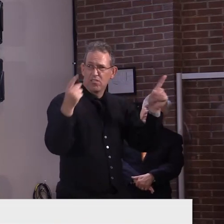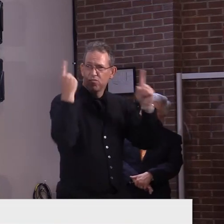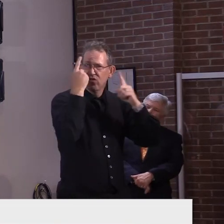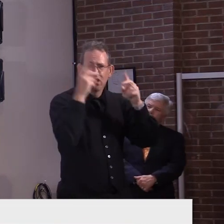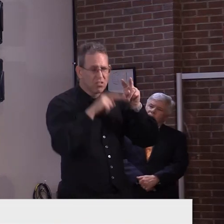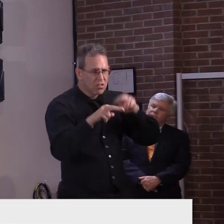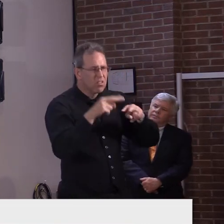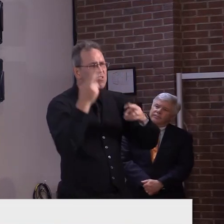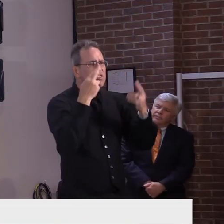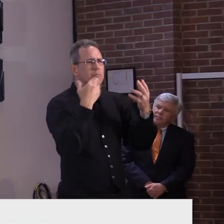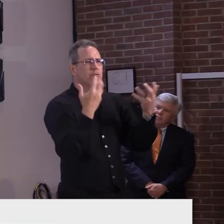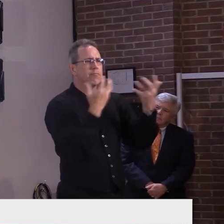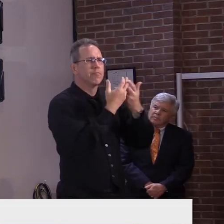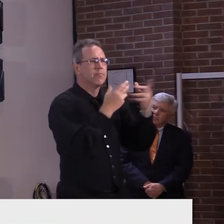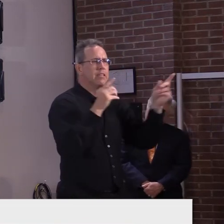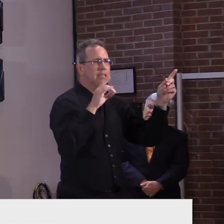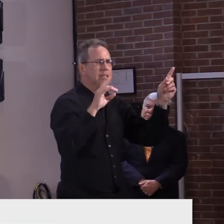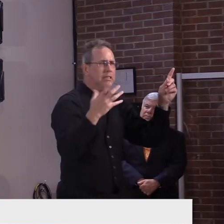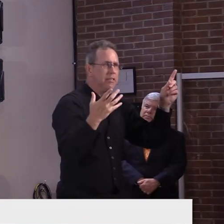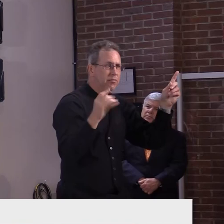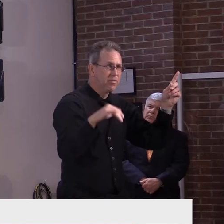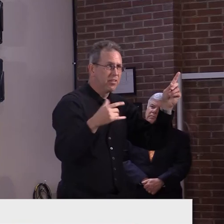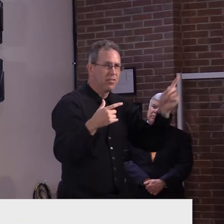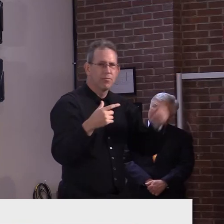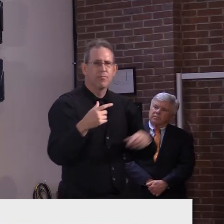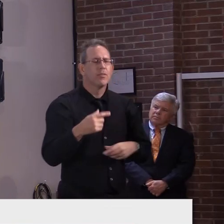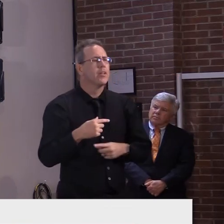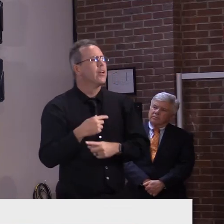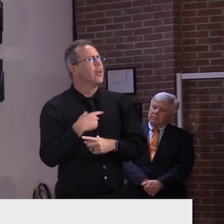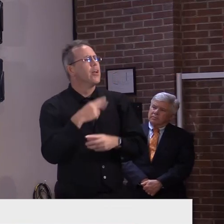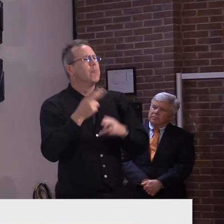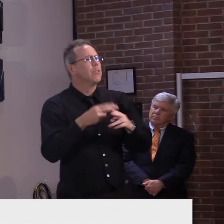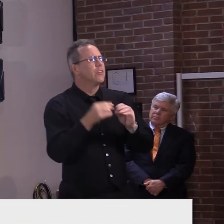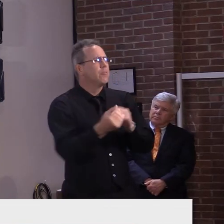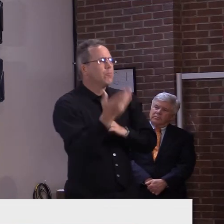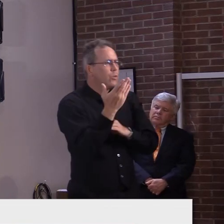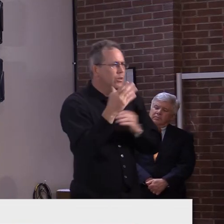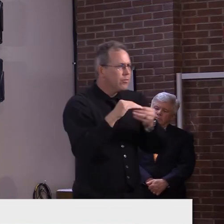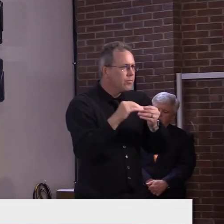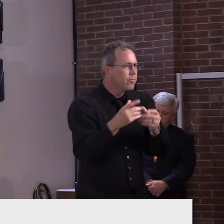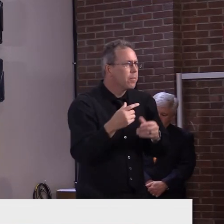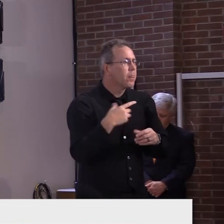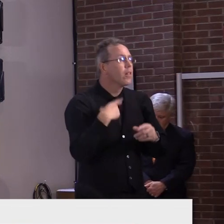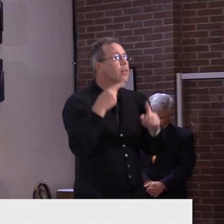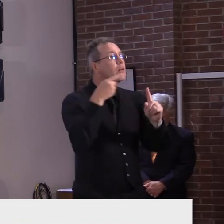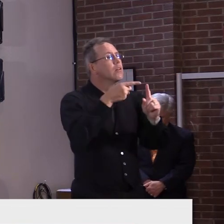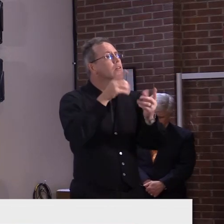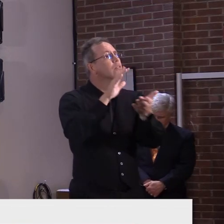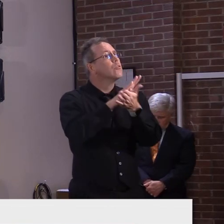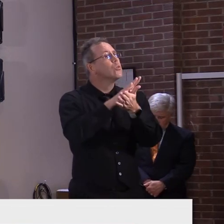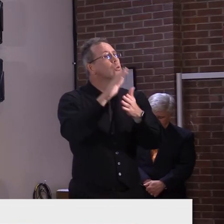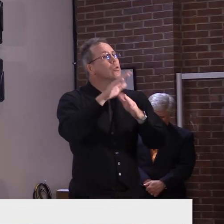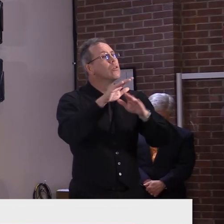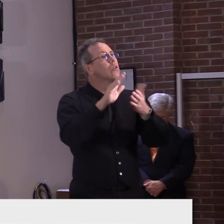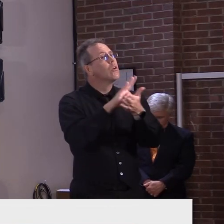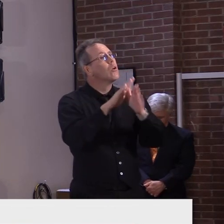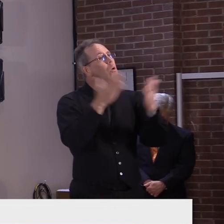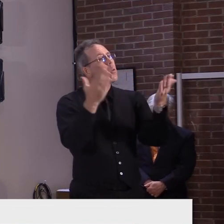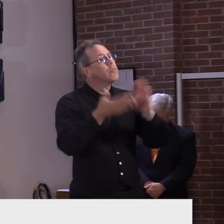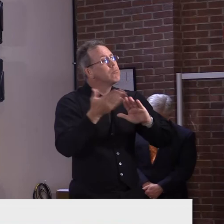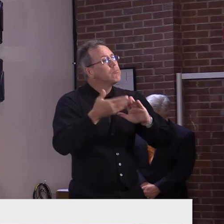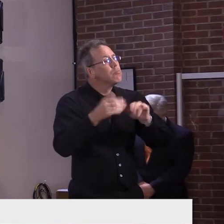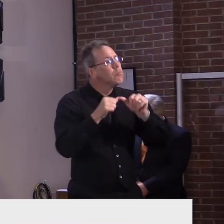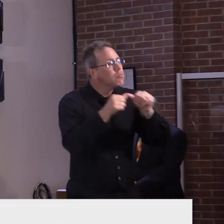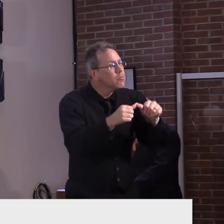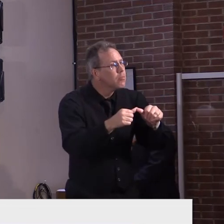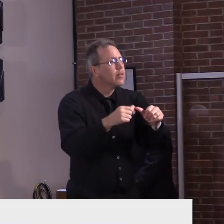Basically, it's the fact that our kids are back in school. We want to maintain them in in-person learning to the fullest. We want to make sure that